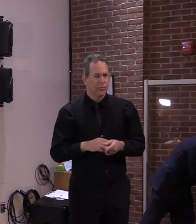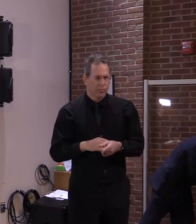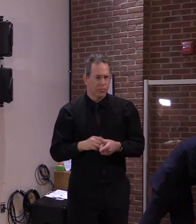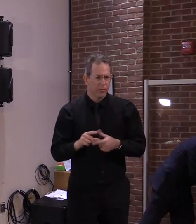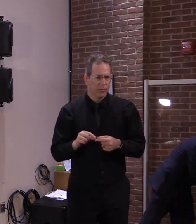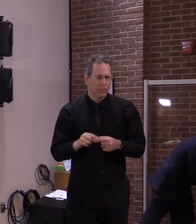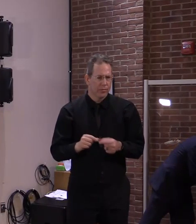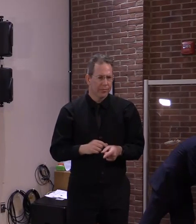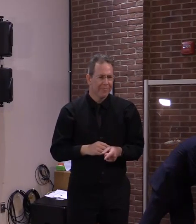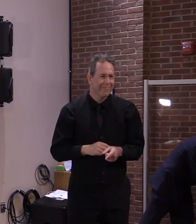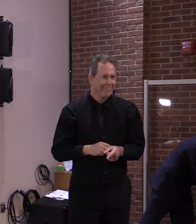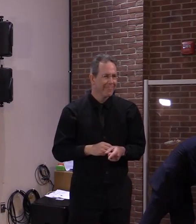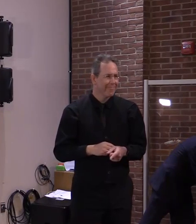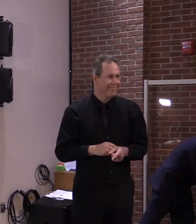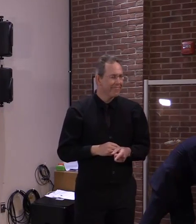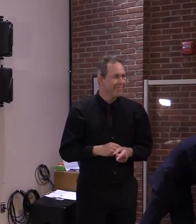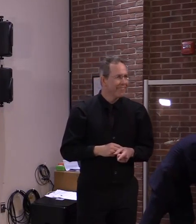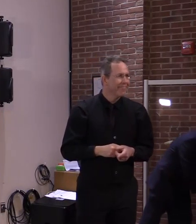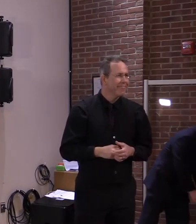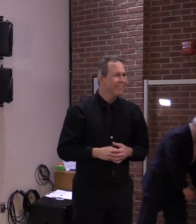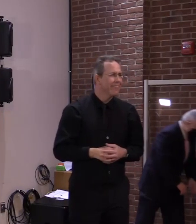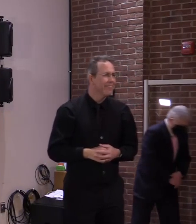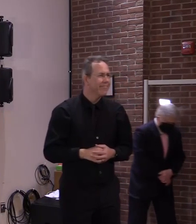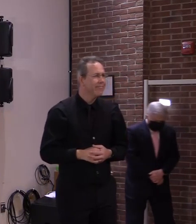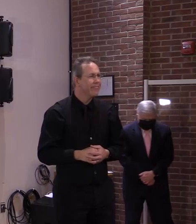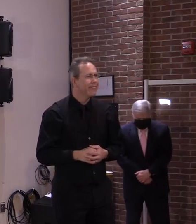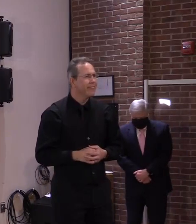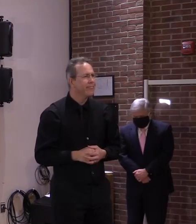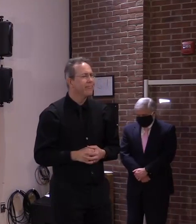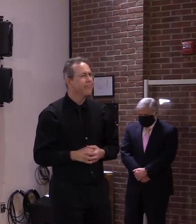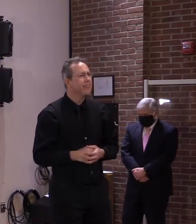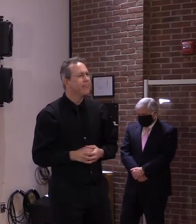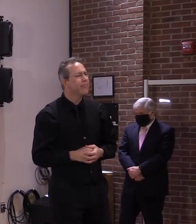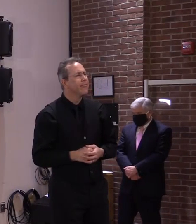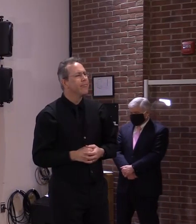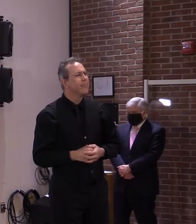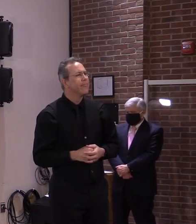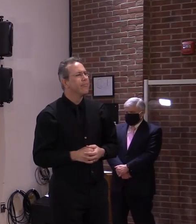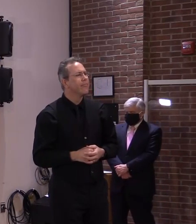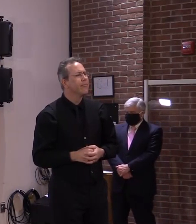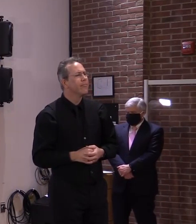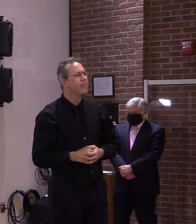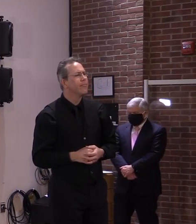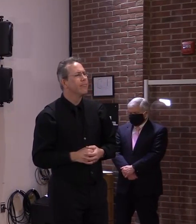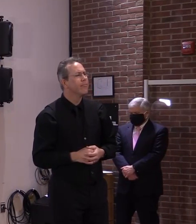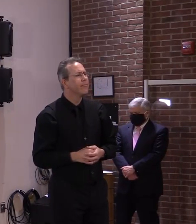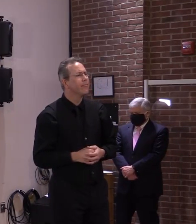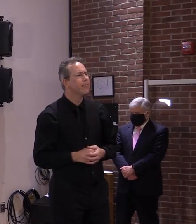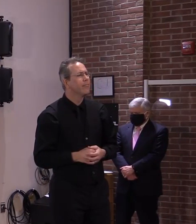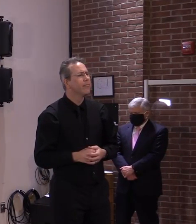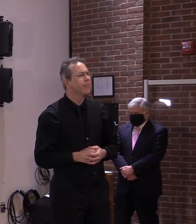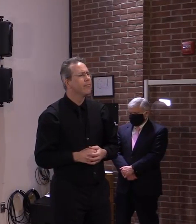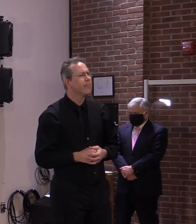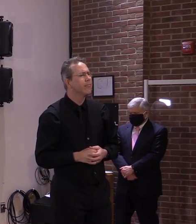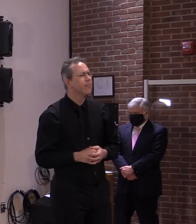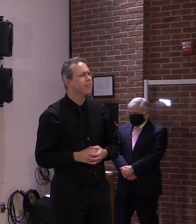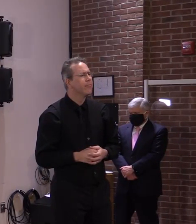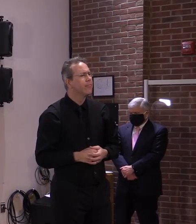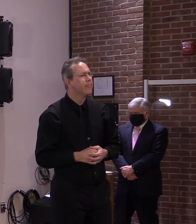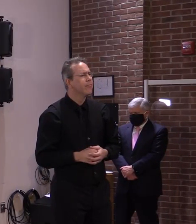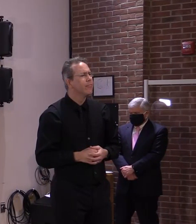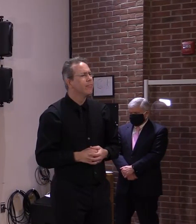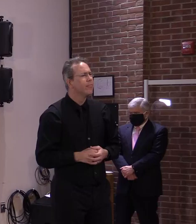afternoon. Probably for Dr. Levine, I'm wondering if he can provide us any updates on the situation with